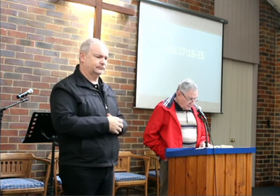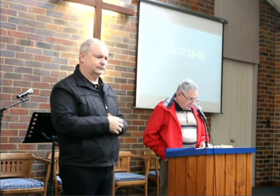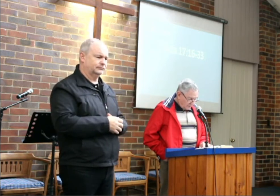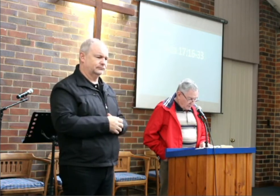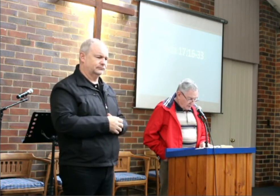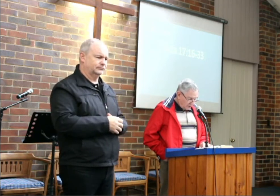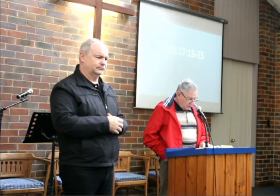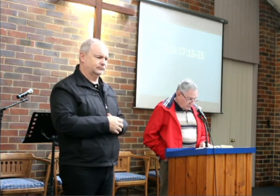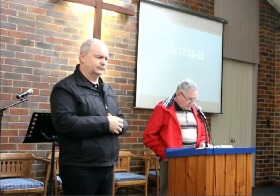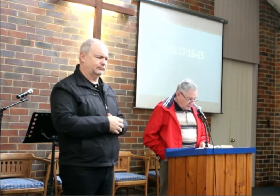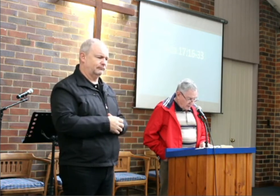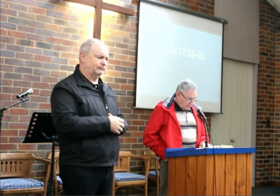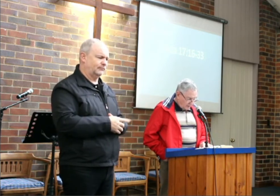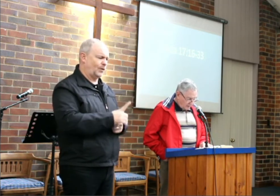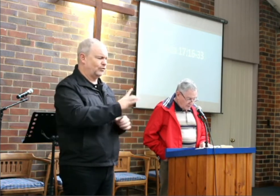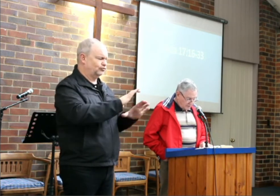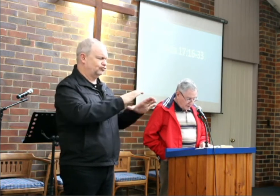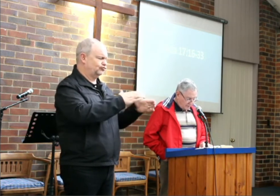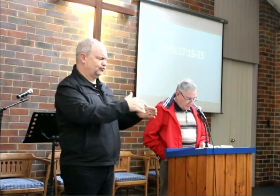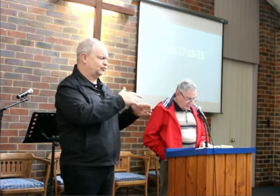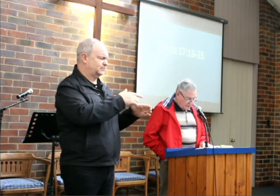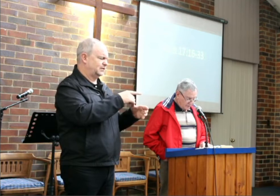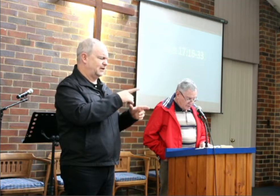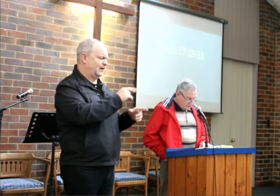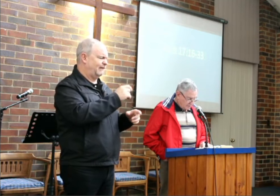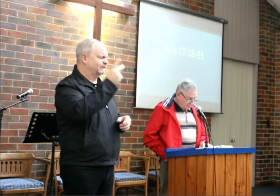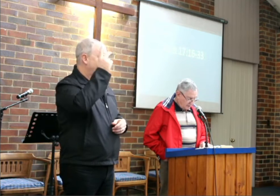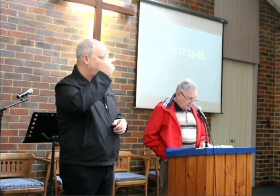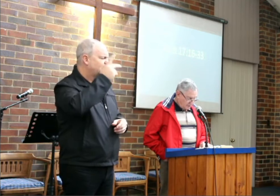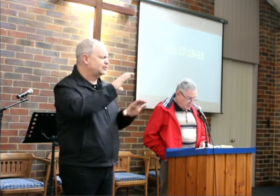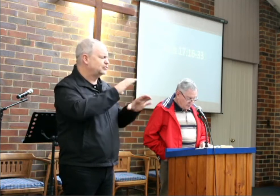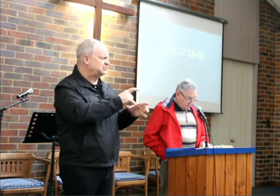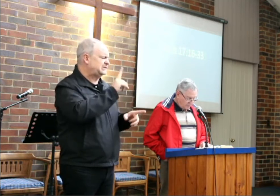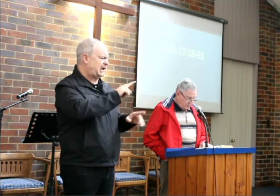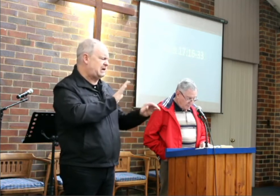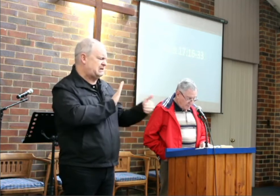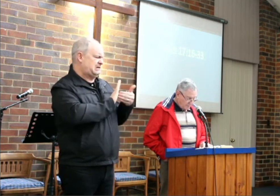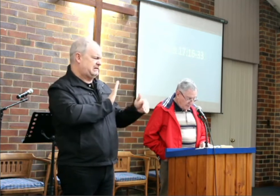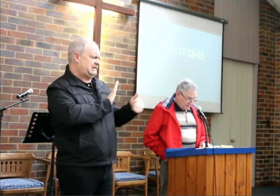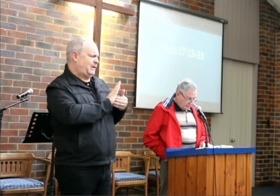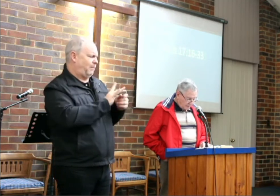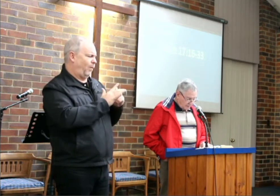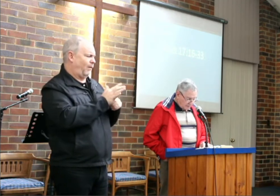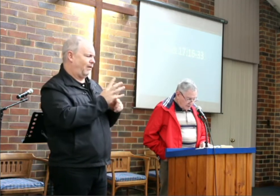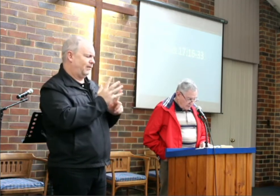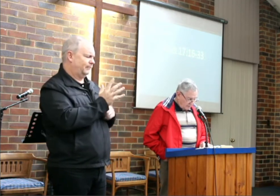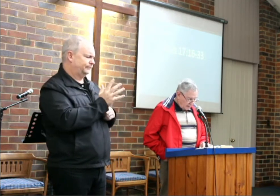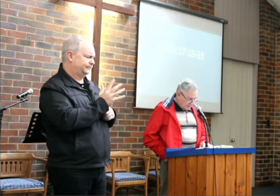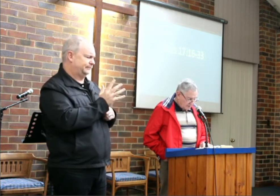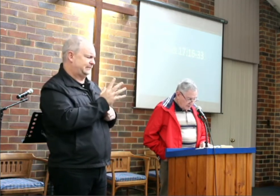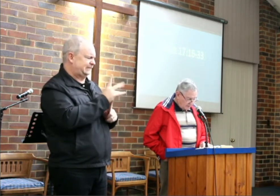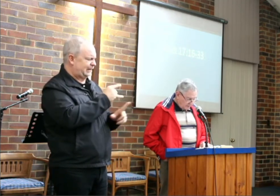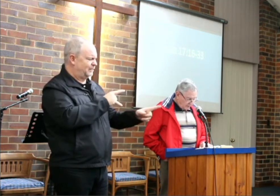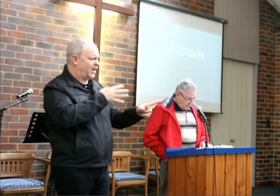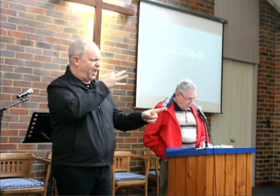A group of Epicurean and Stoic philosophers began to dispute with him. Some of them